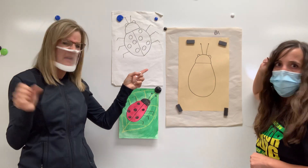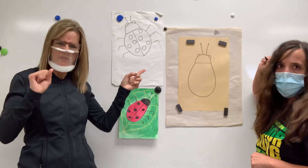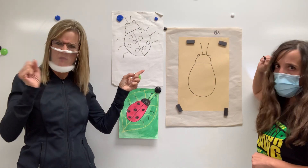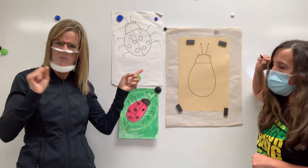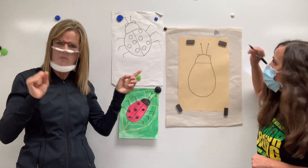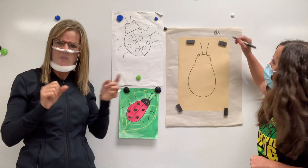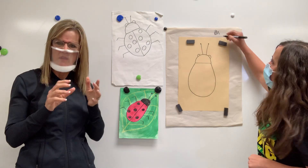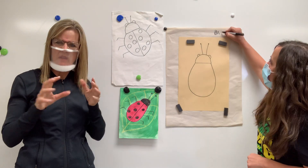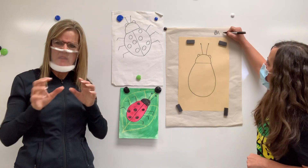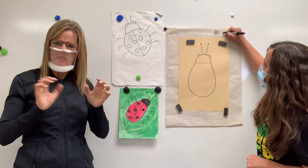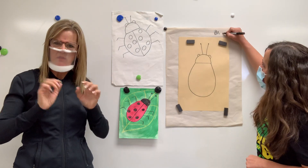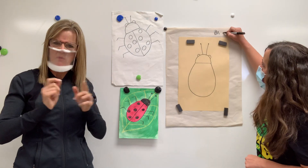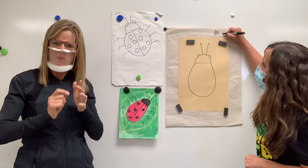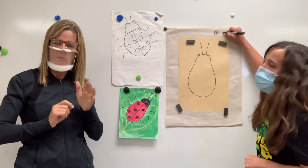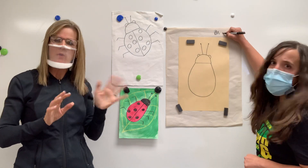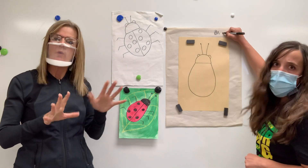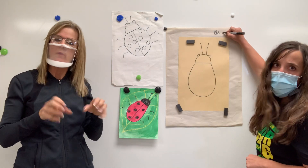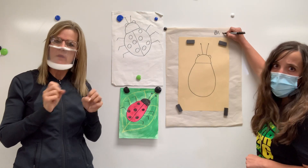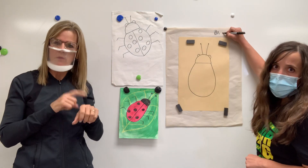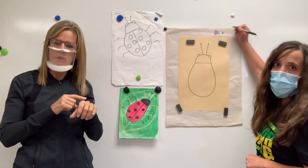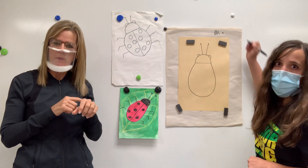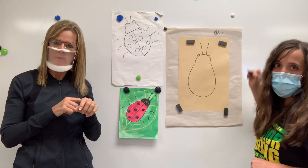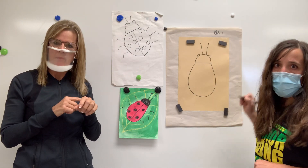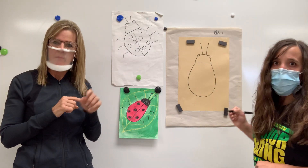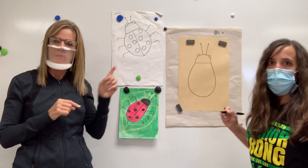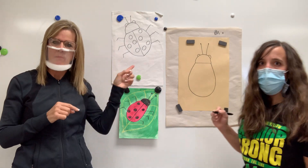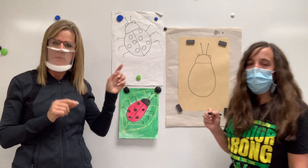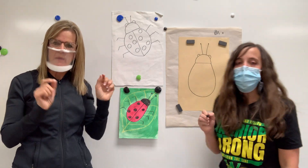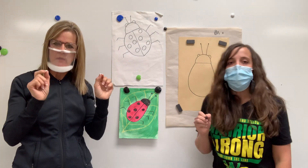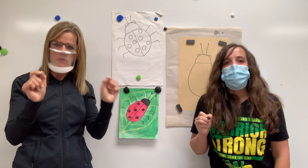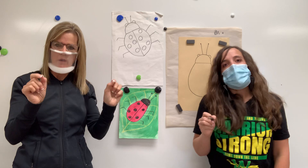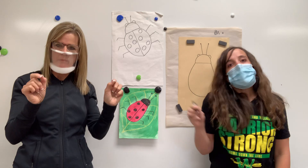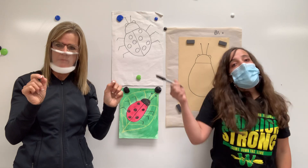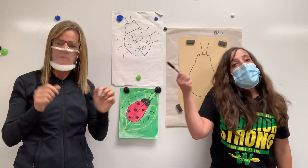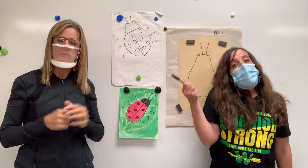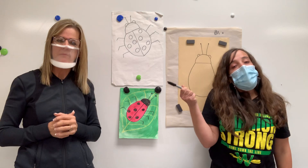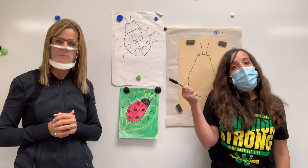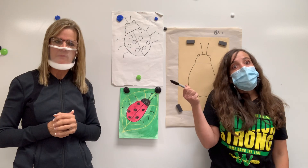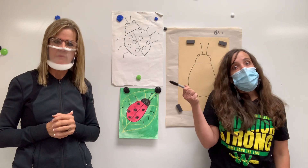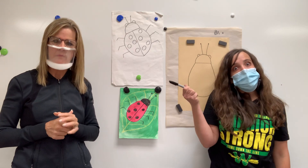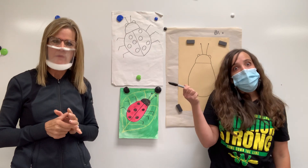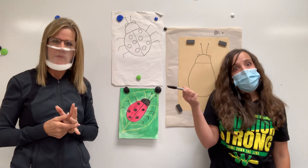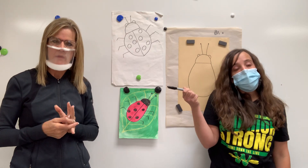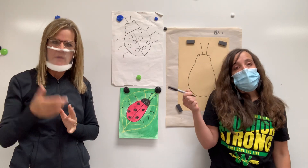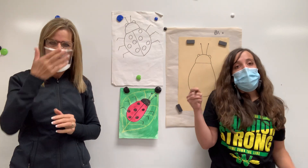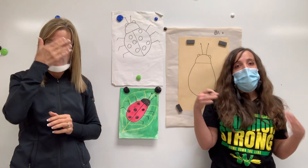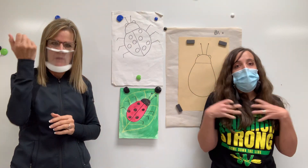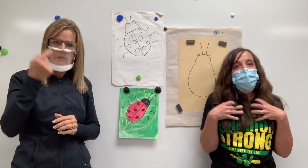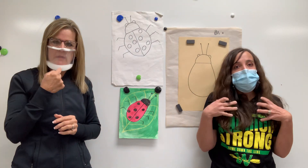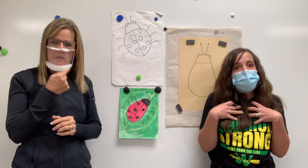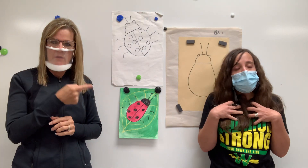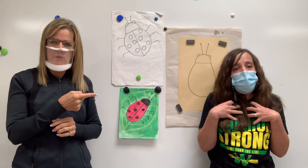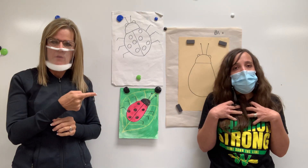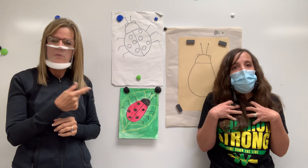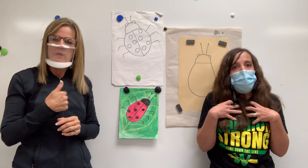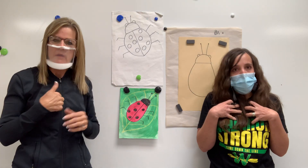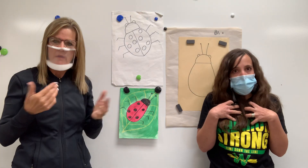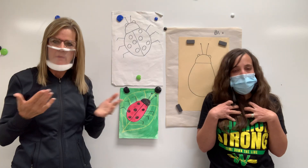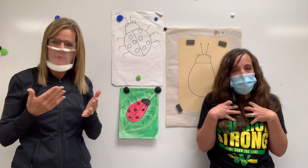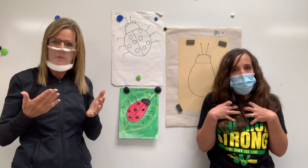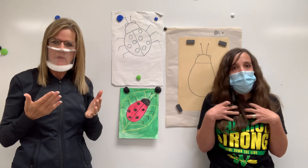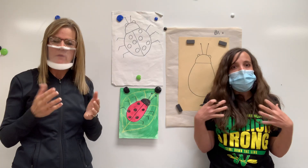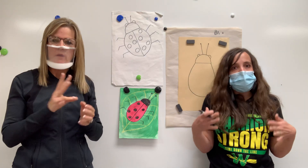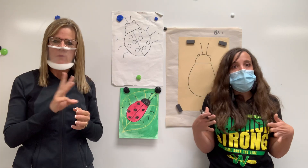that? No. Take your time and make a dot like that, okay? I forgot to mention, I am here